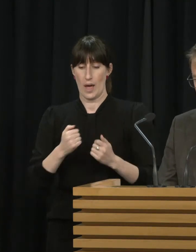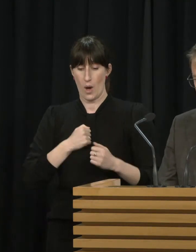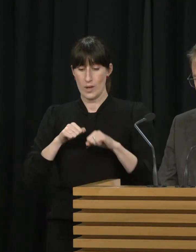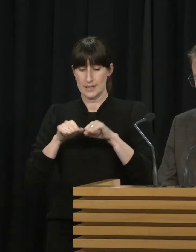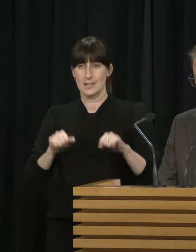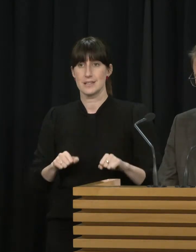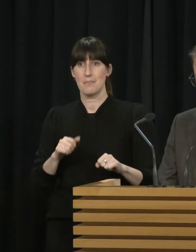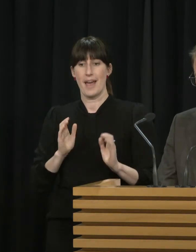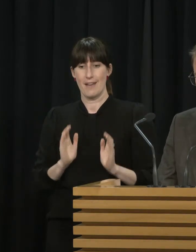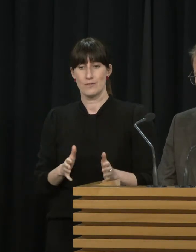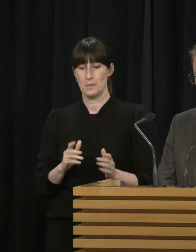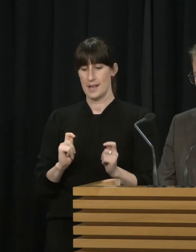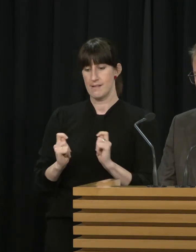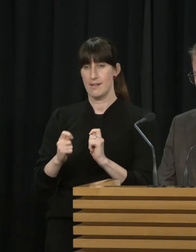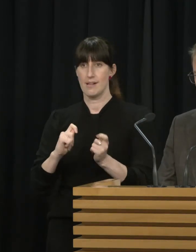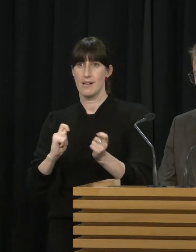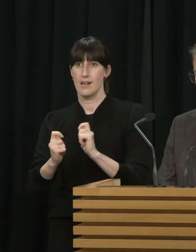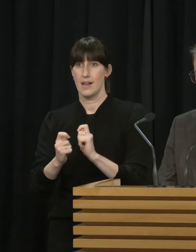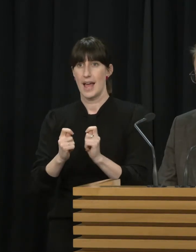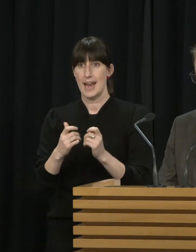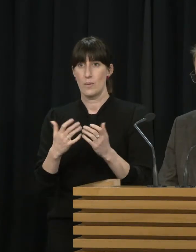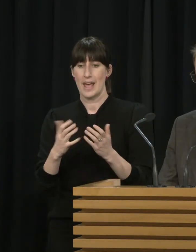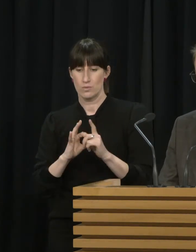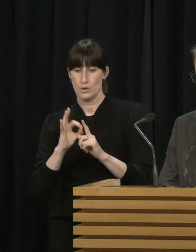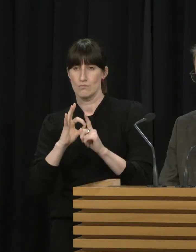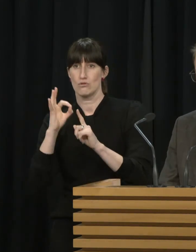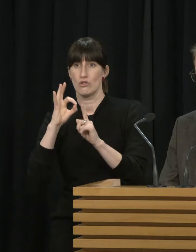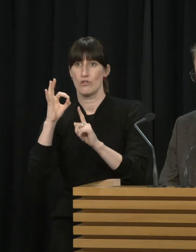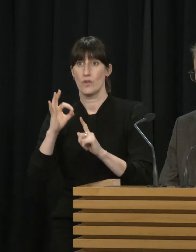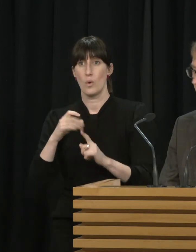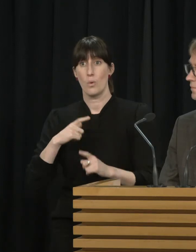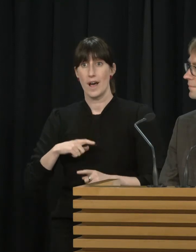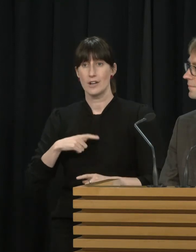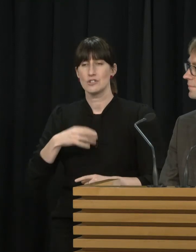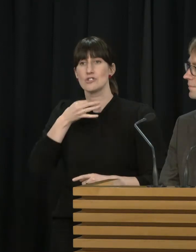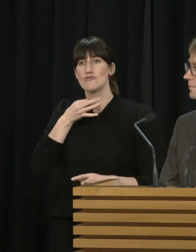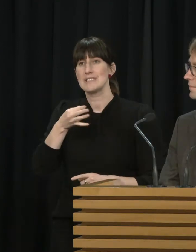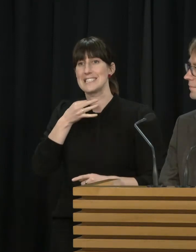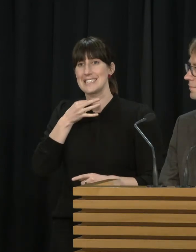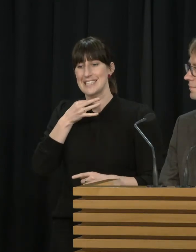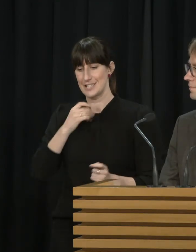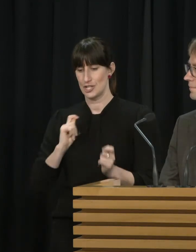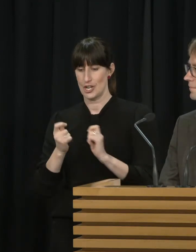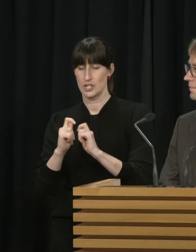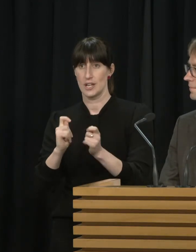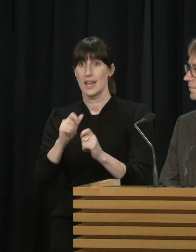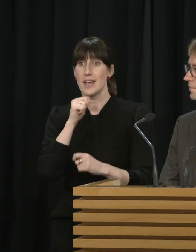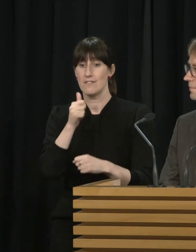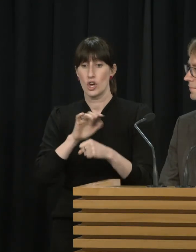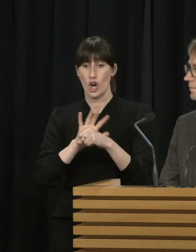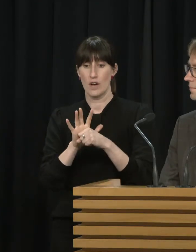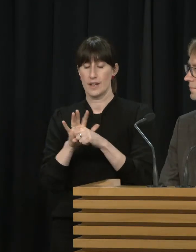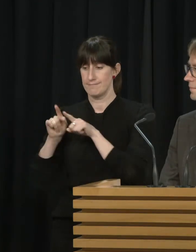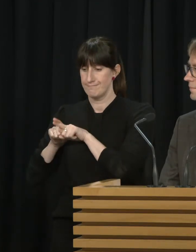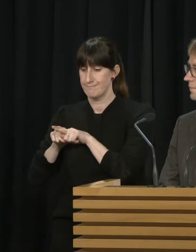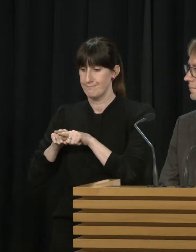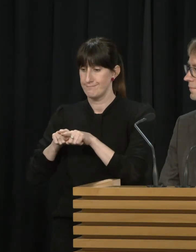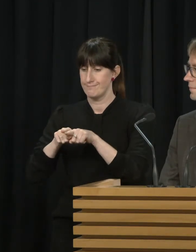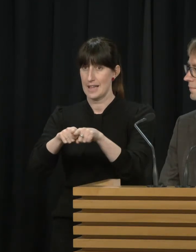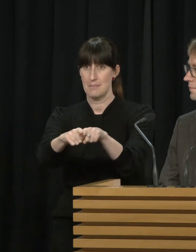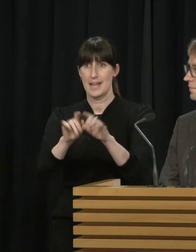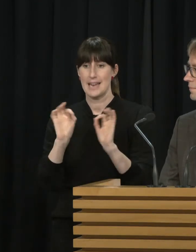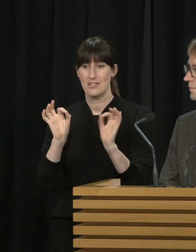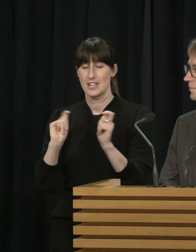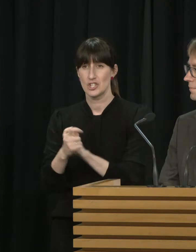systems, because the risk that we face is changing all of the time. Now, if COVID-19 had stayed the same over the last 18